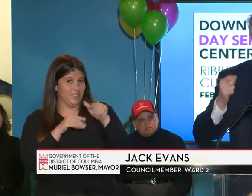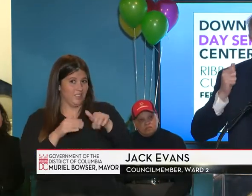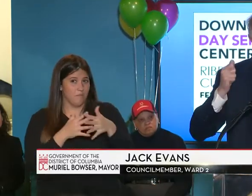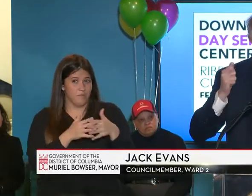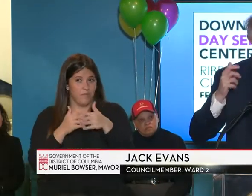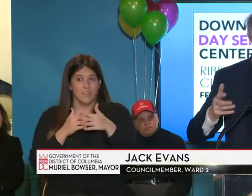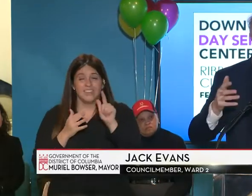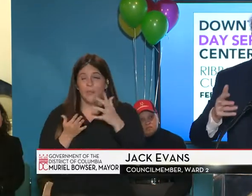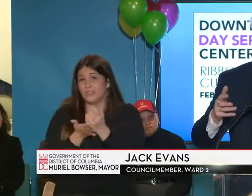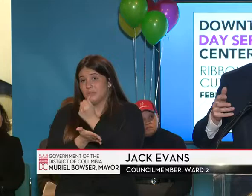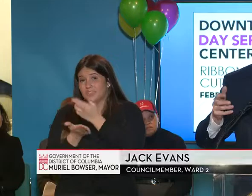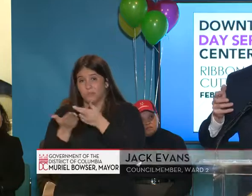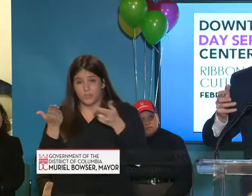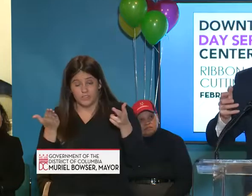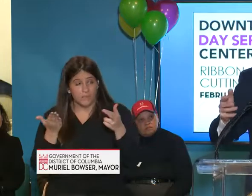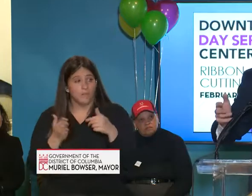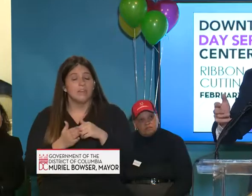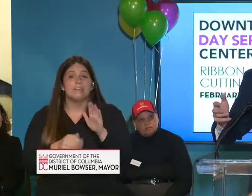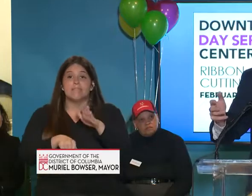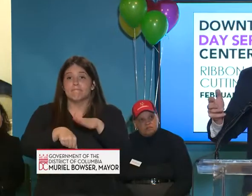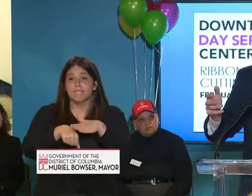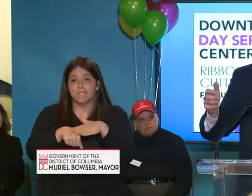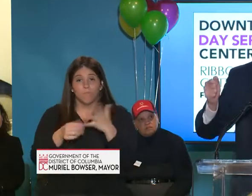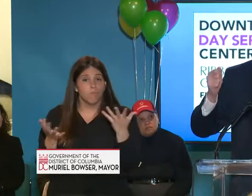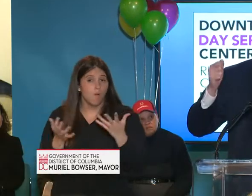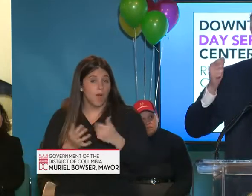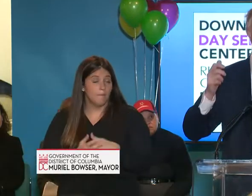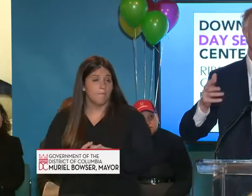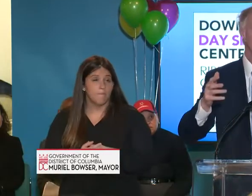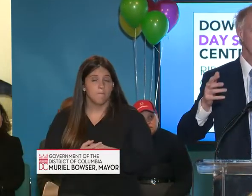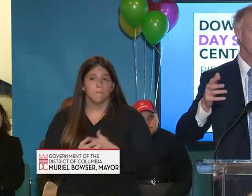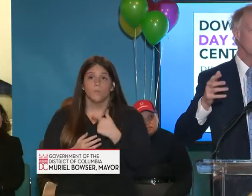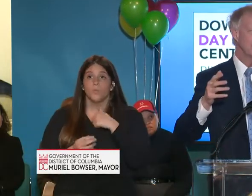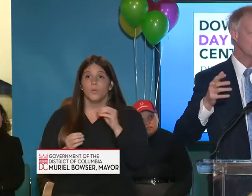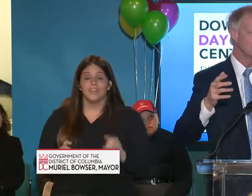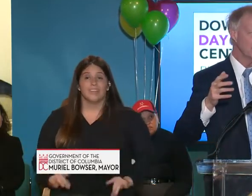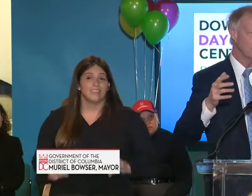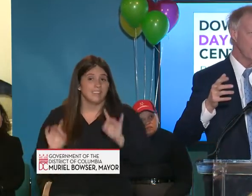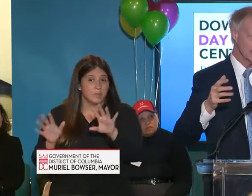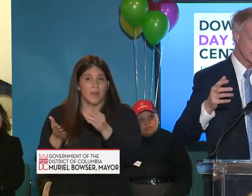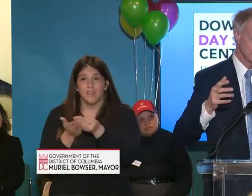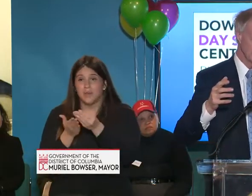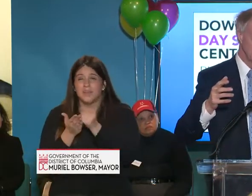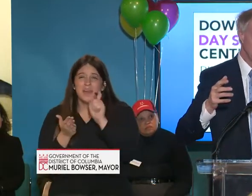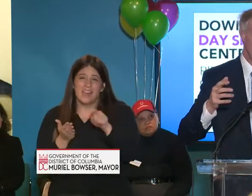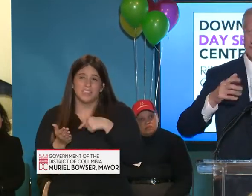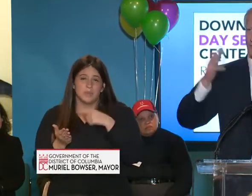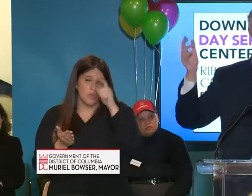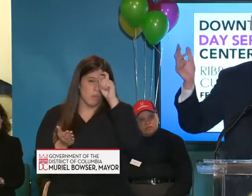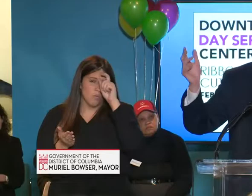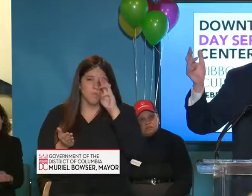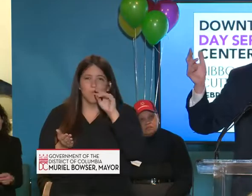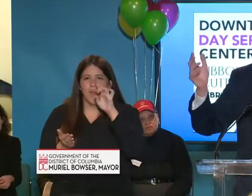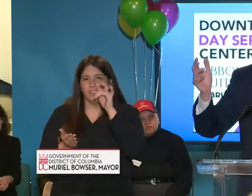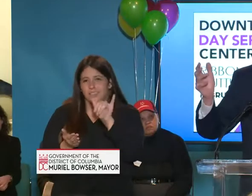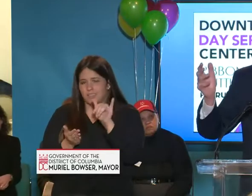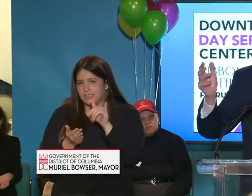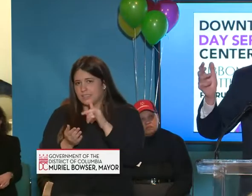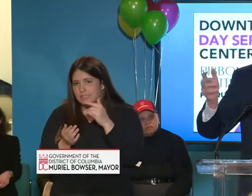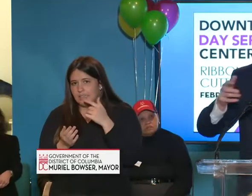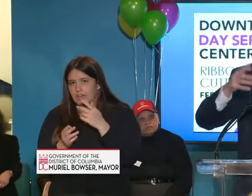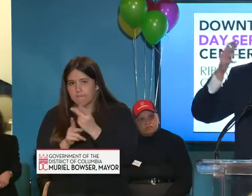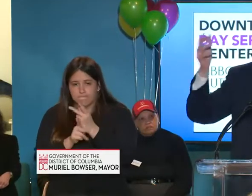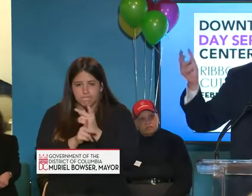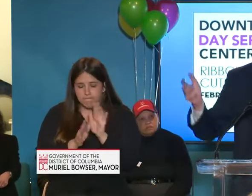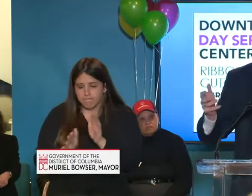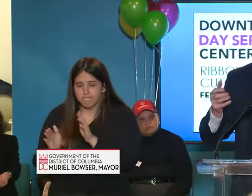have to take those resources. And this is the cautionary note I always say. We can spend the money, but it has to be done wisely. It's of no value just to spend